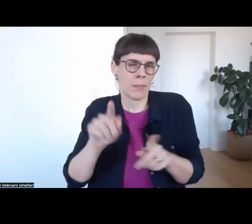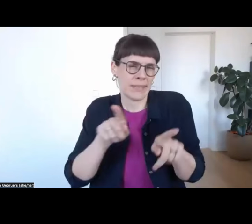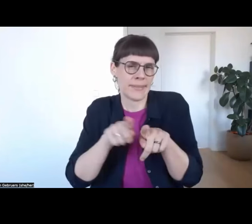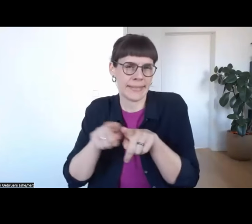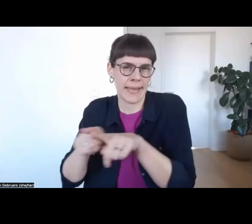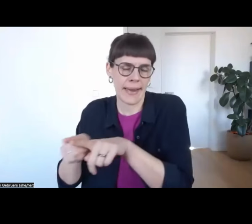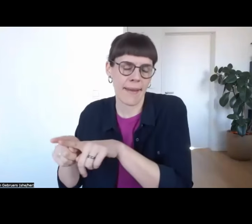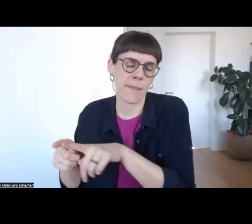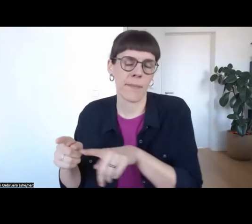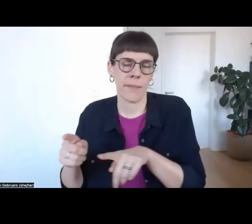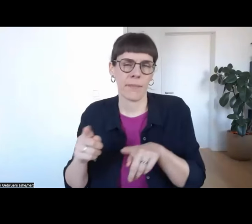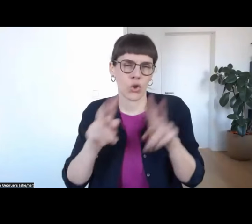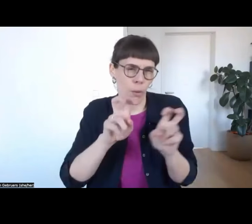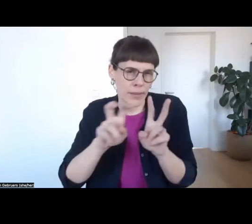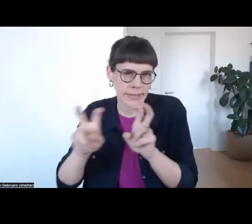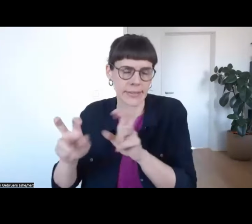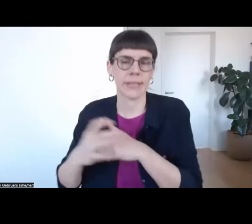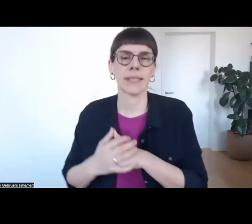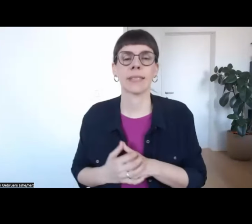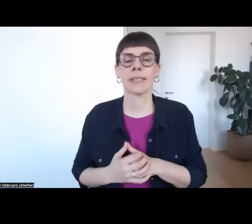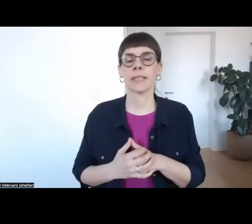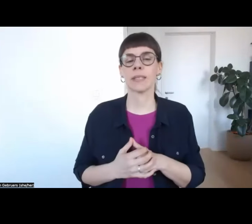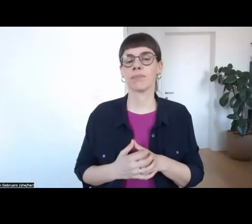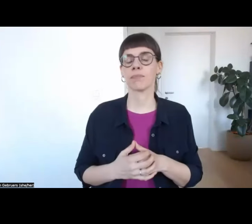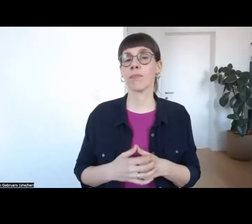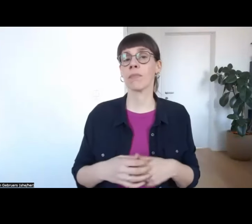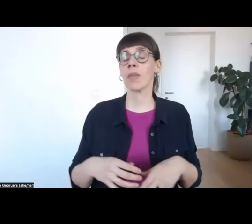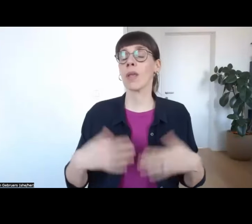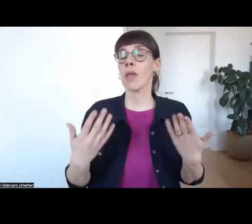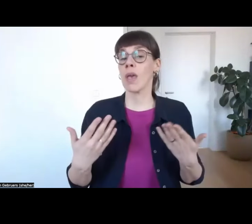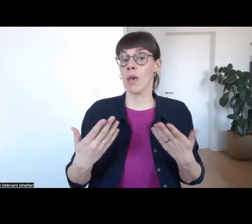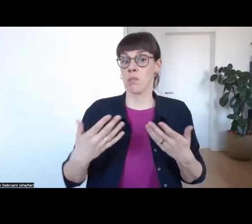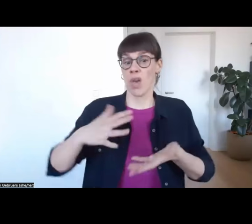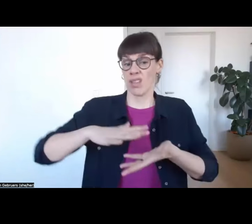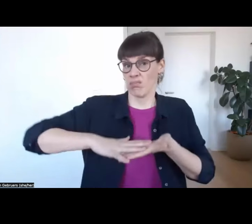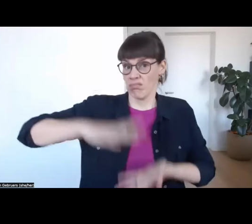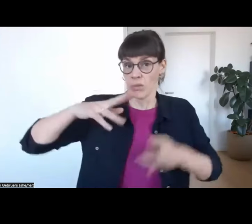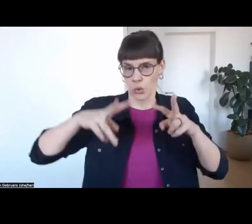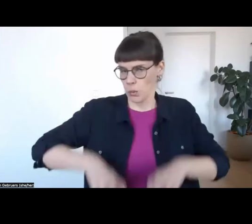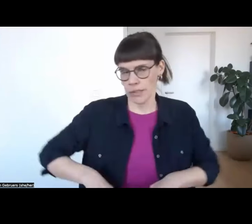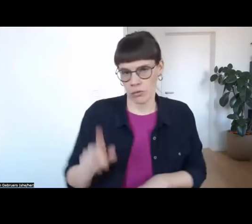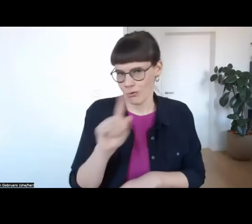when we look at spoken language interpreters, we see a similar pattern, similar topics from the research as well.